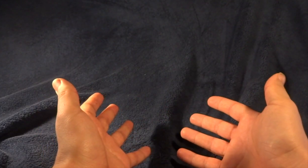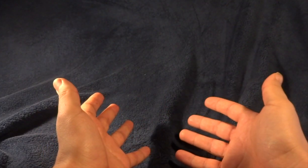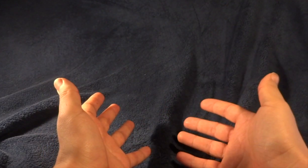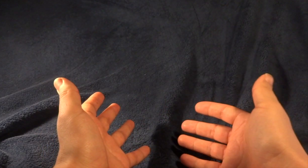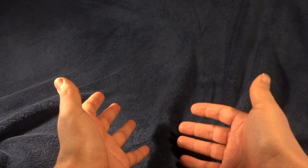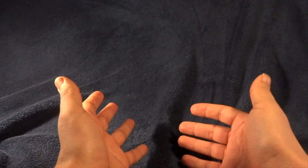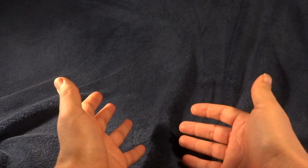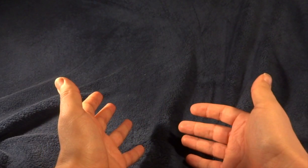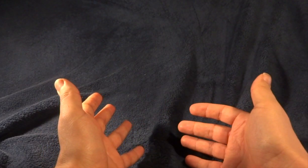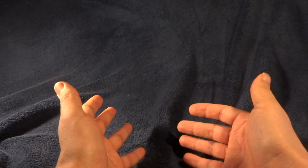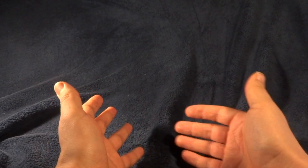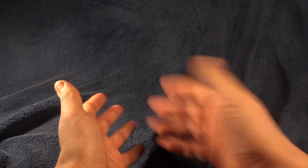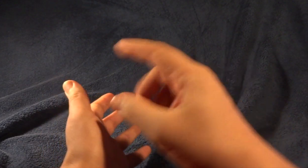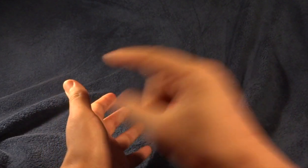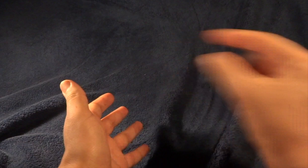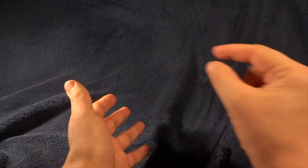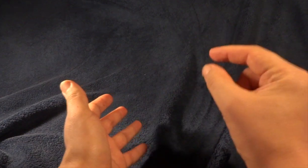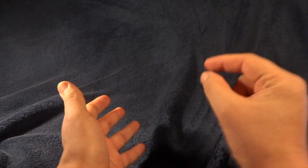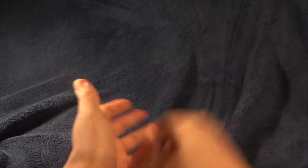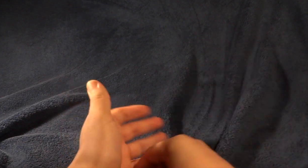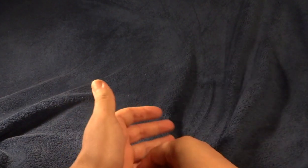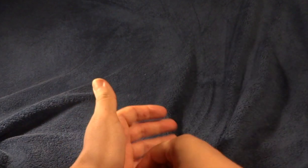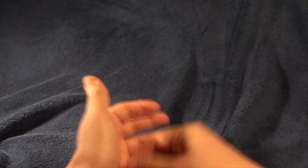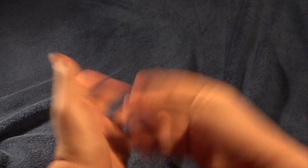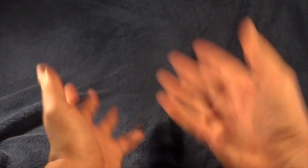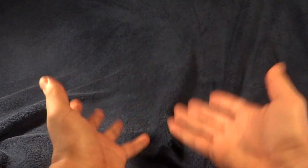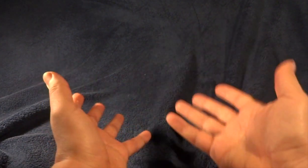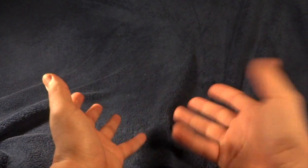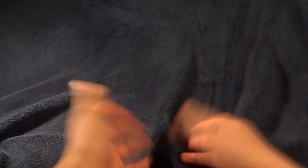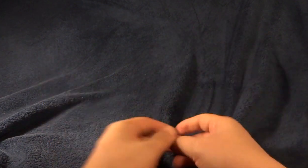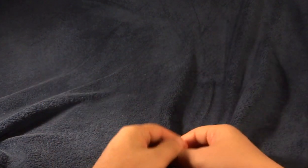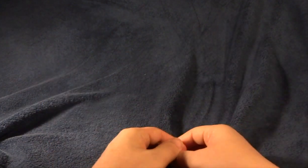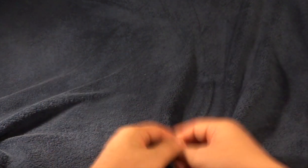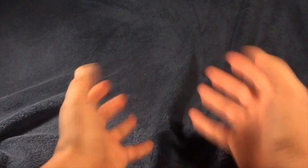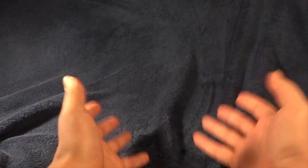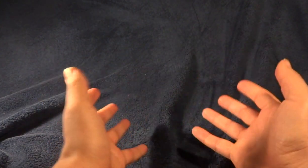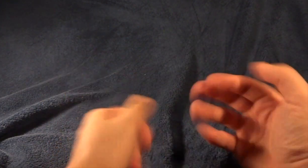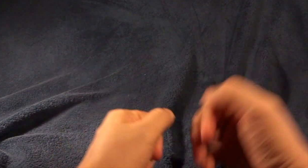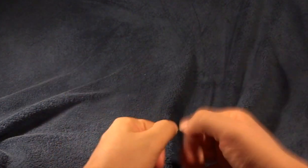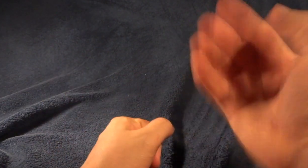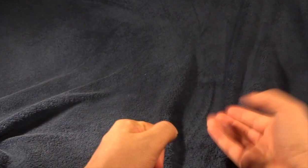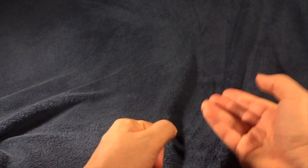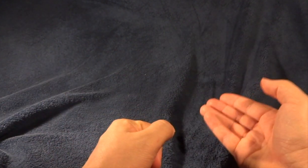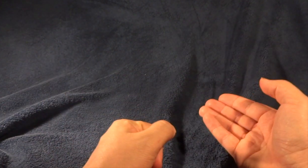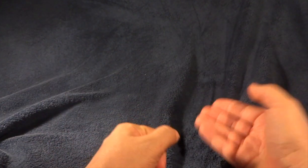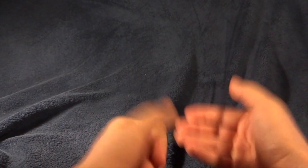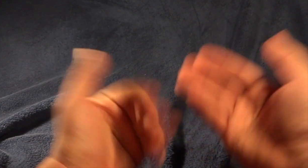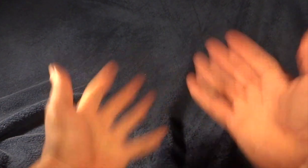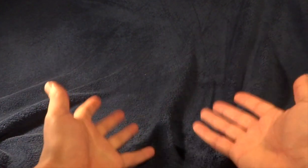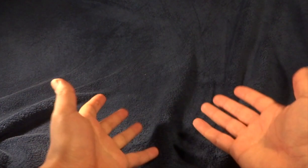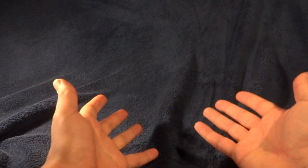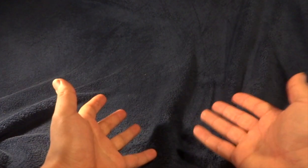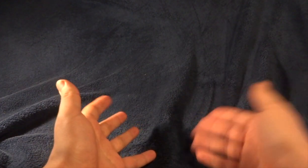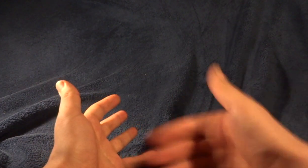that. I read it like he said that, okay, I don't need to comment if I'm too tired, because I